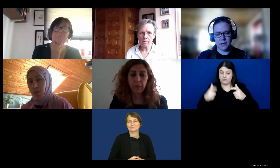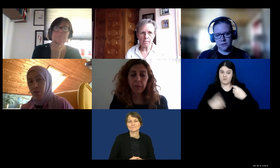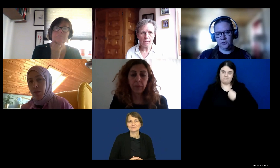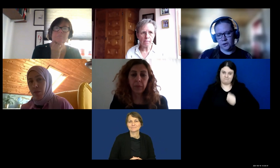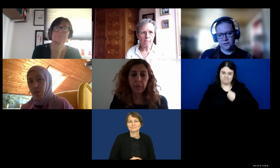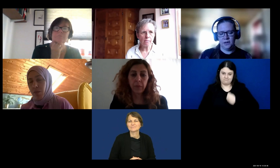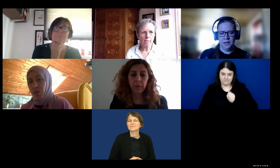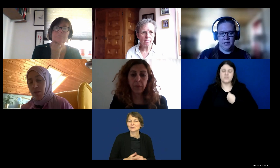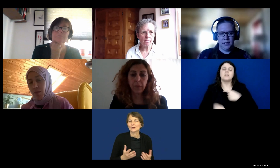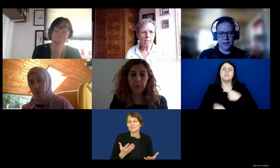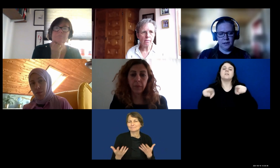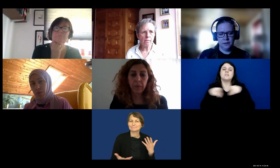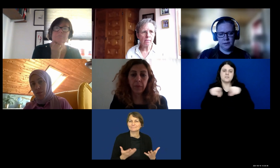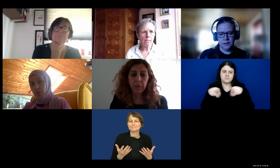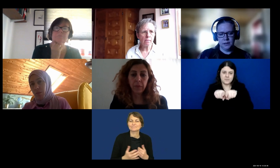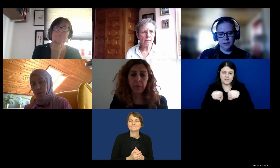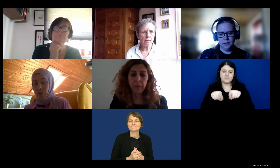And then of course,